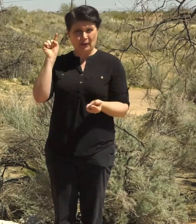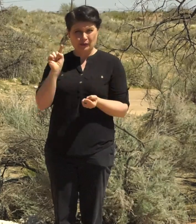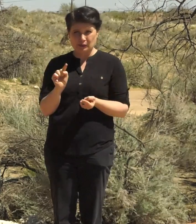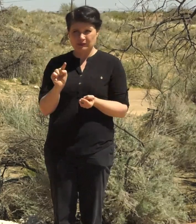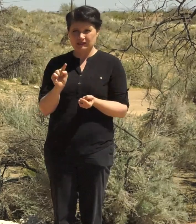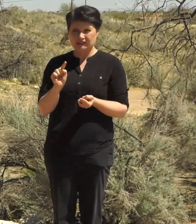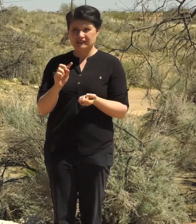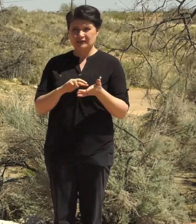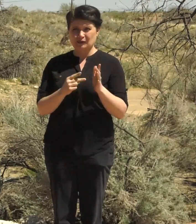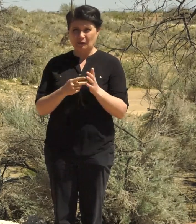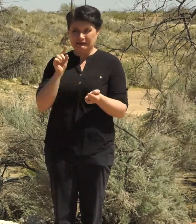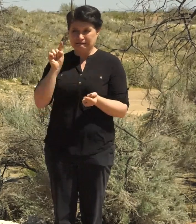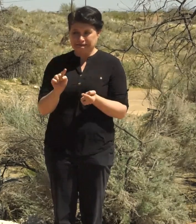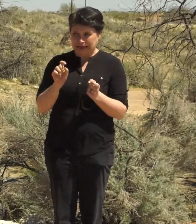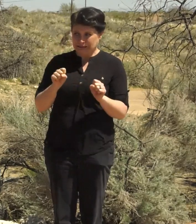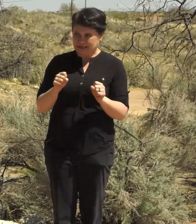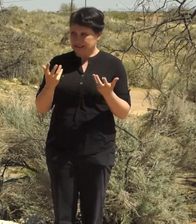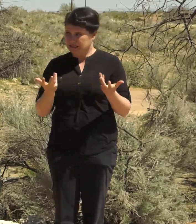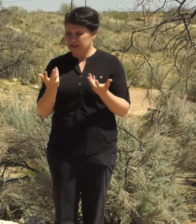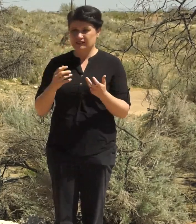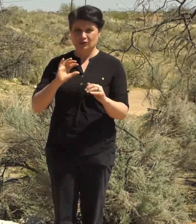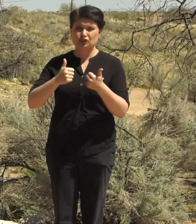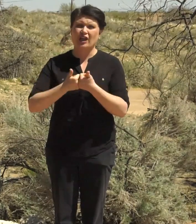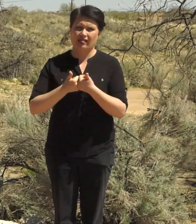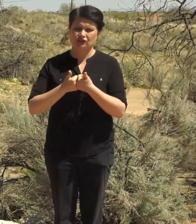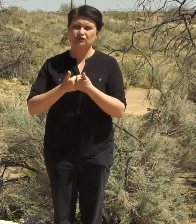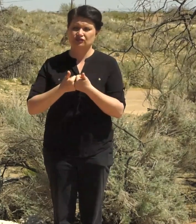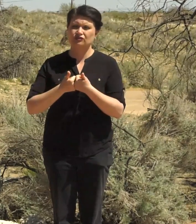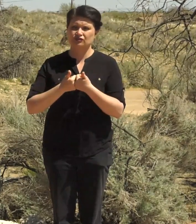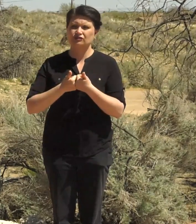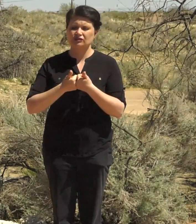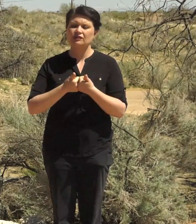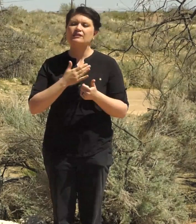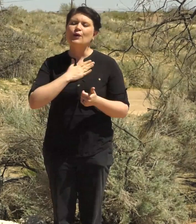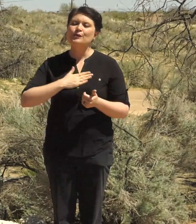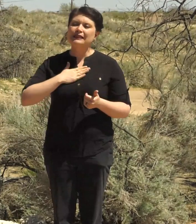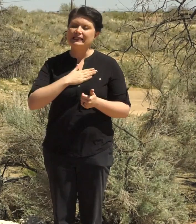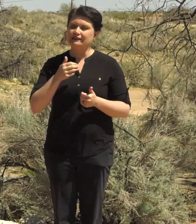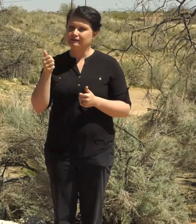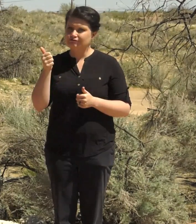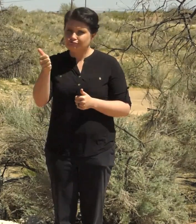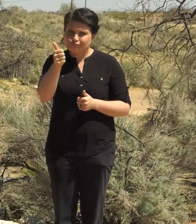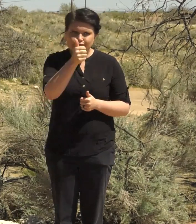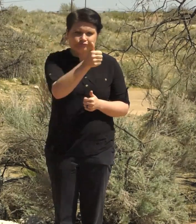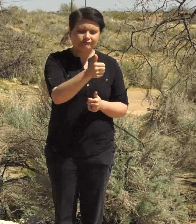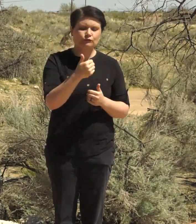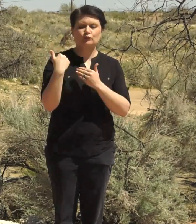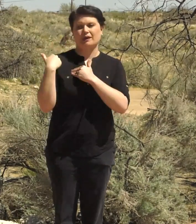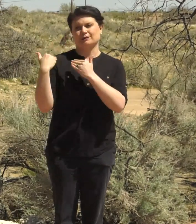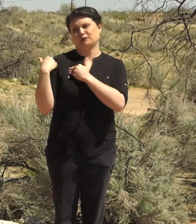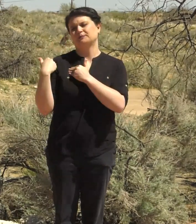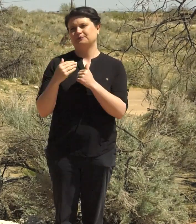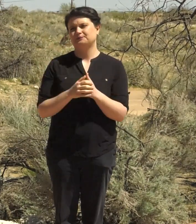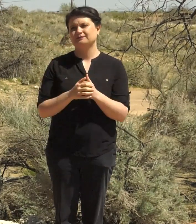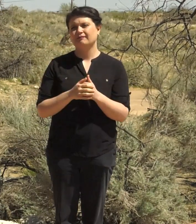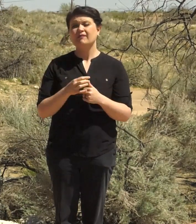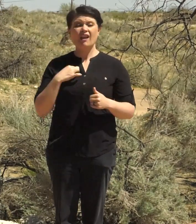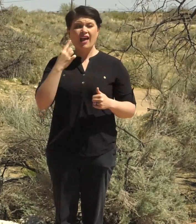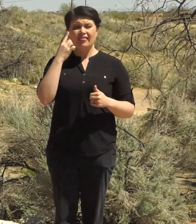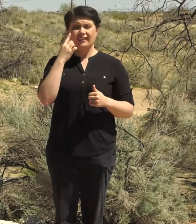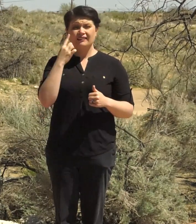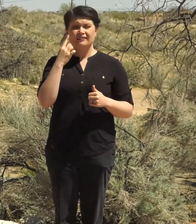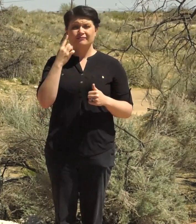reduction in our own staff, so we're very challenged to do this. So please be responsible. I think even outside